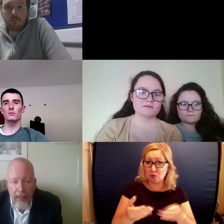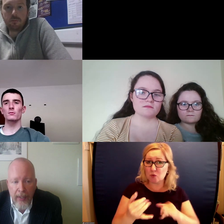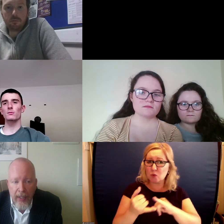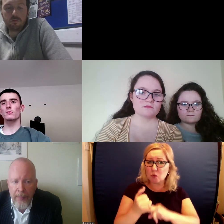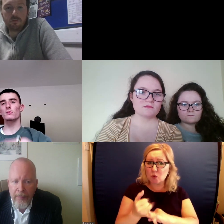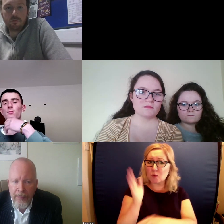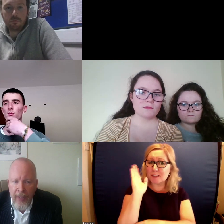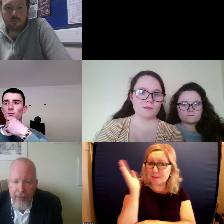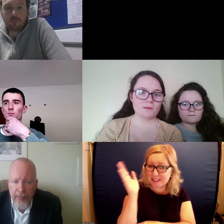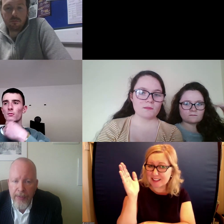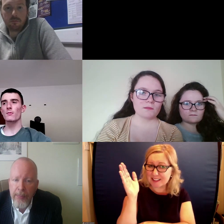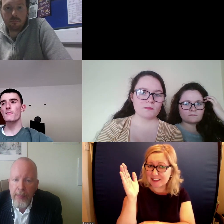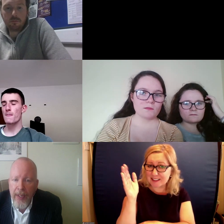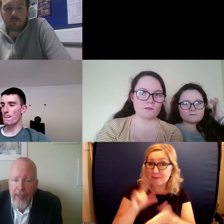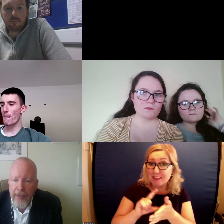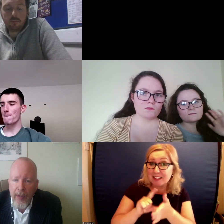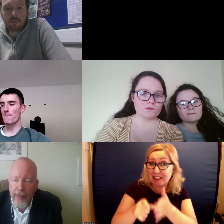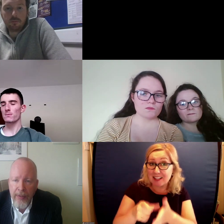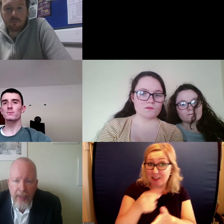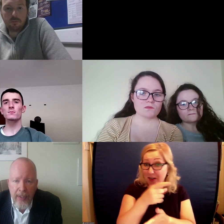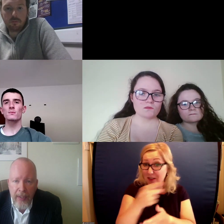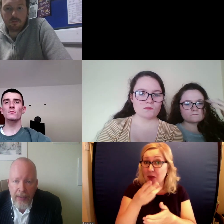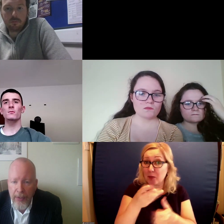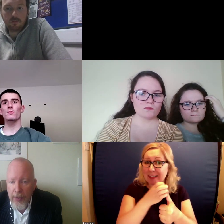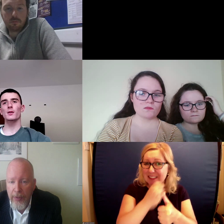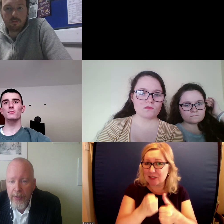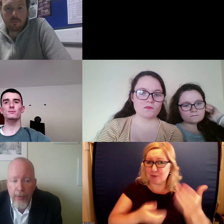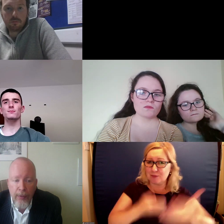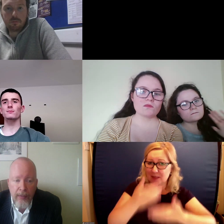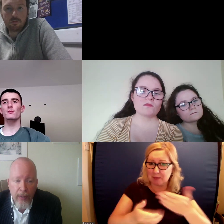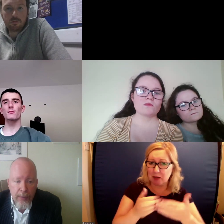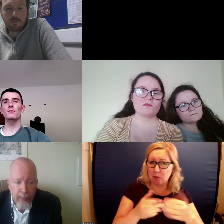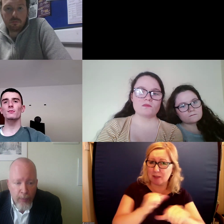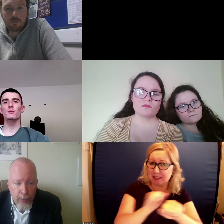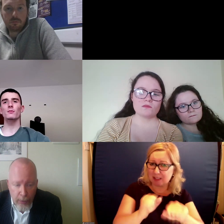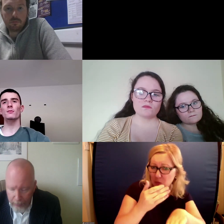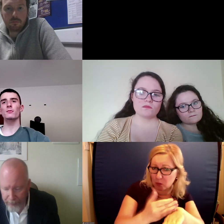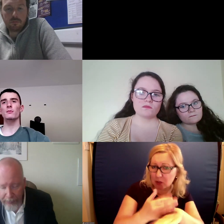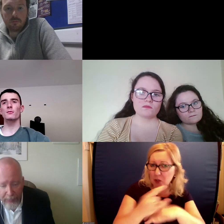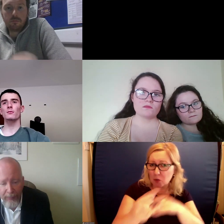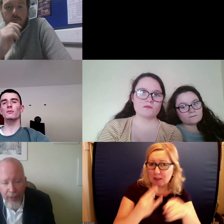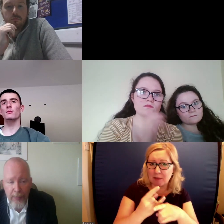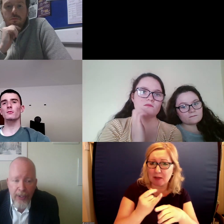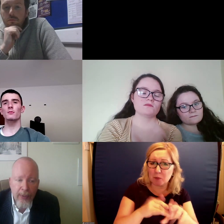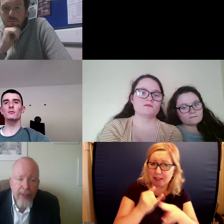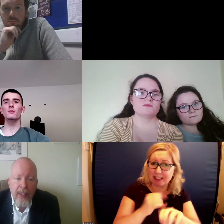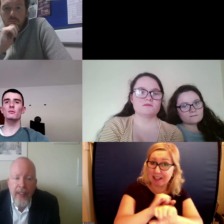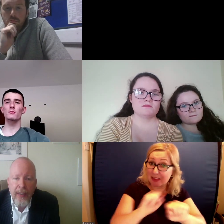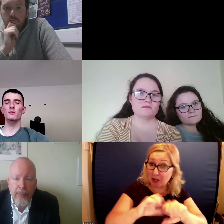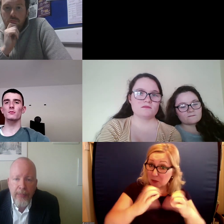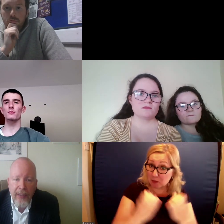experiences, and how differences are being made on the ground in their communities through the creative arts. So to begin